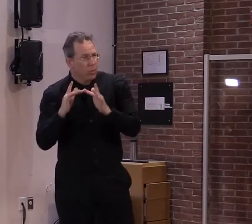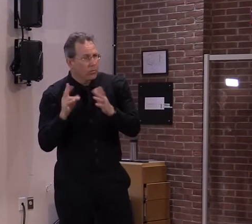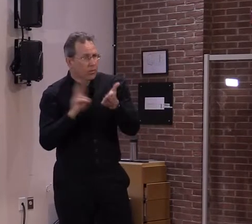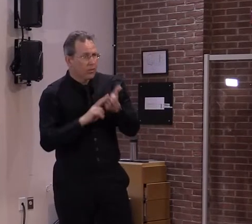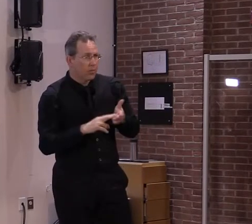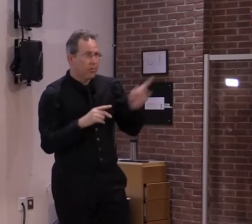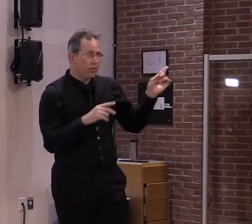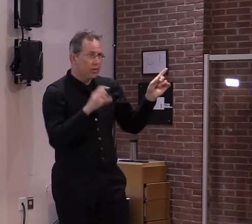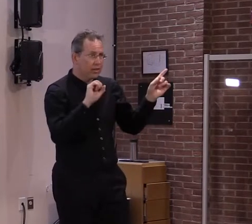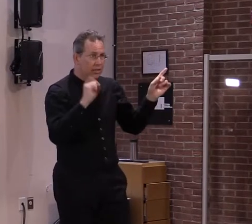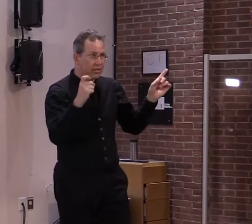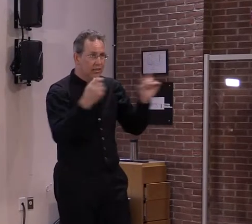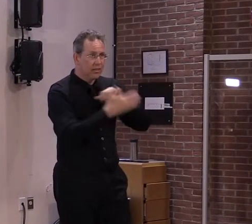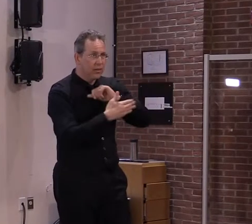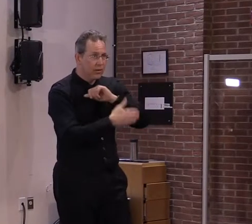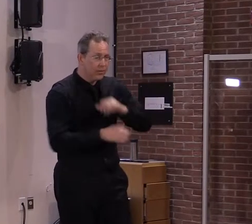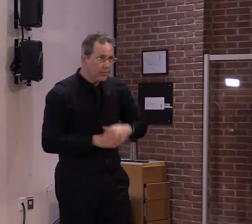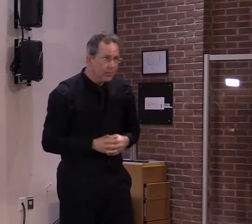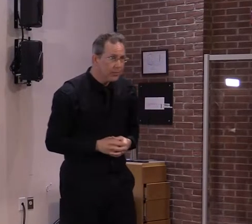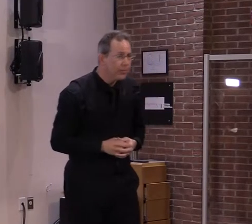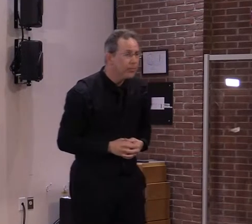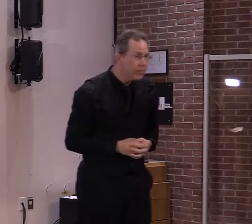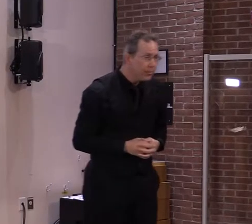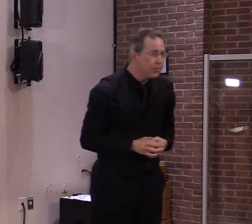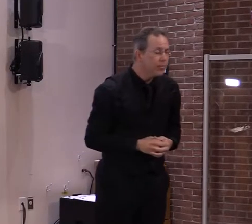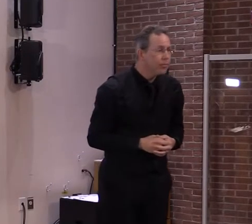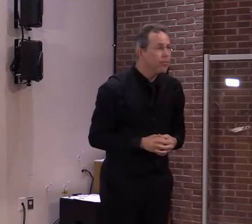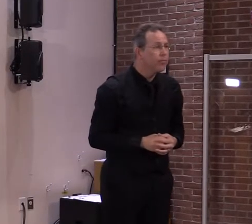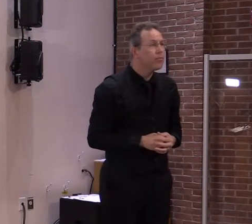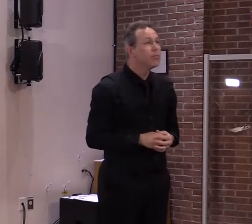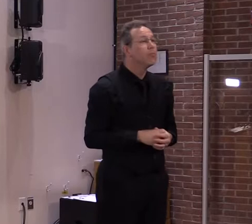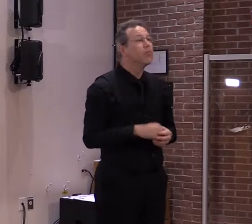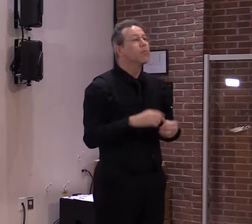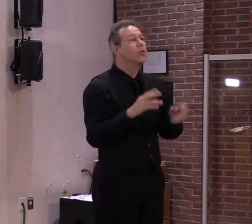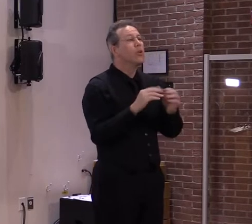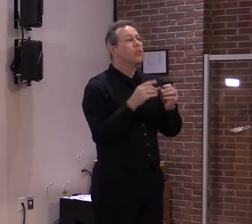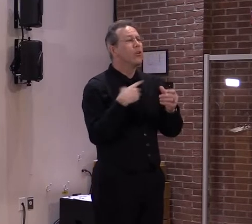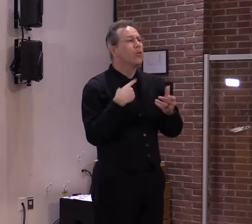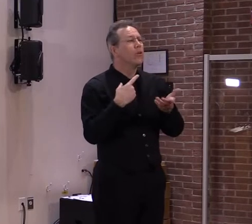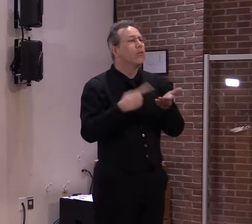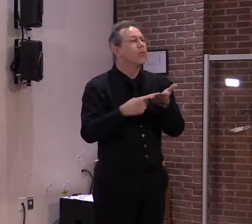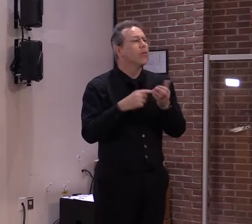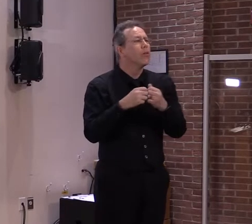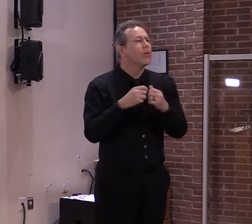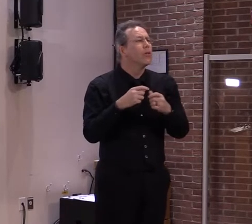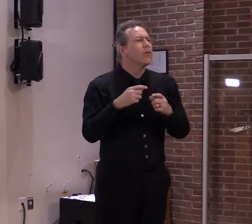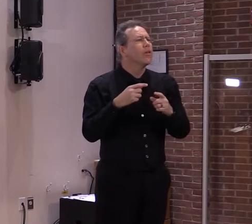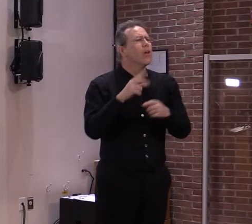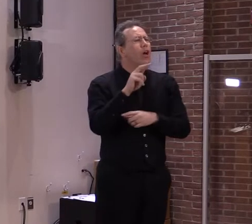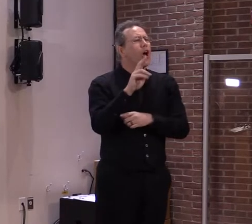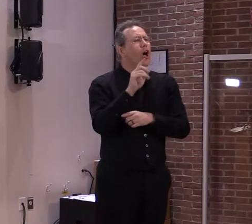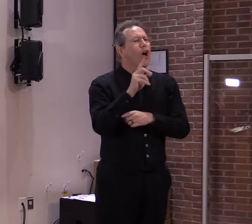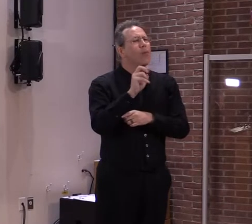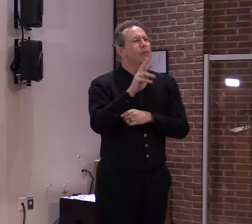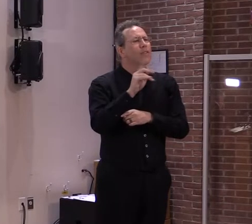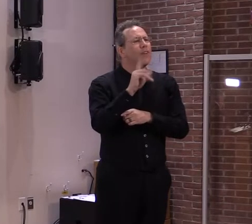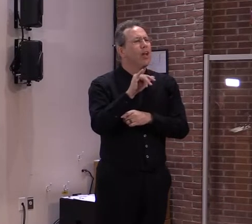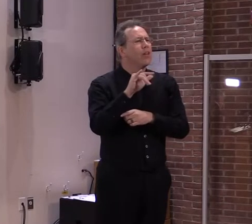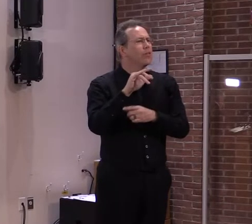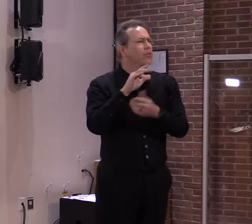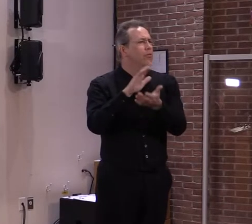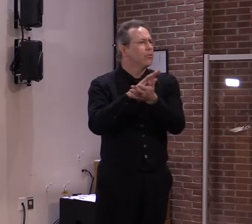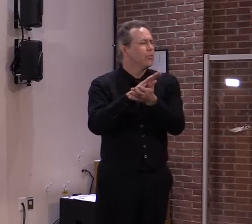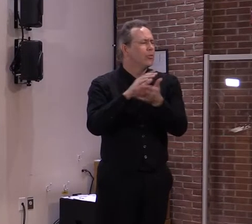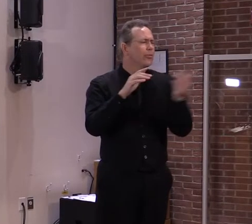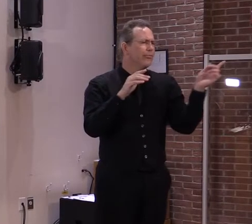855-722-7878. We are also meeting with Upper Valley Connecticut River Hospital in Colebrook, New Hampshire this week